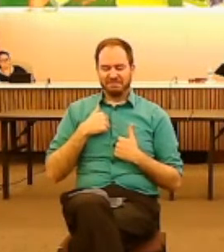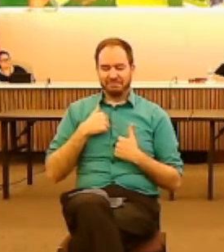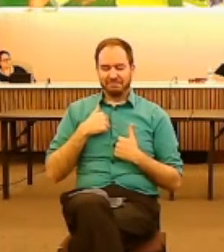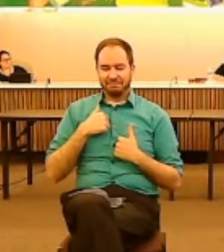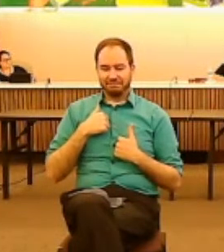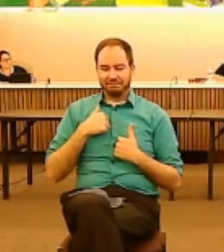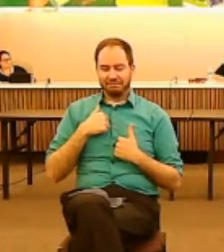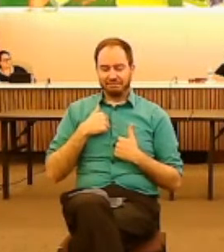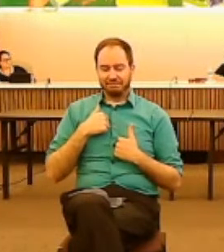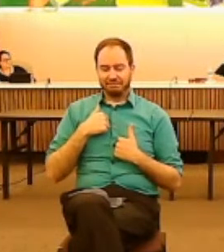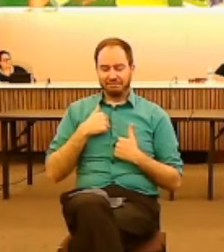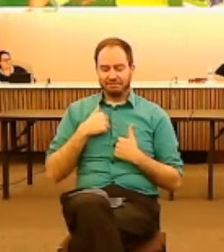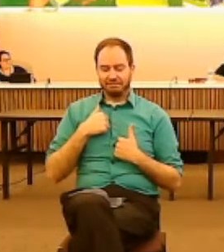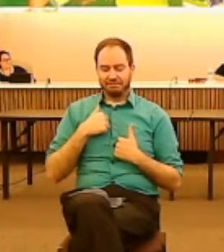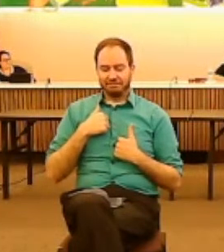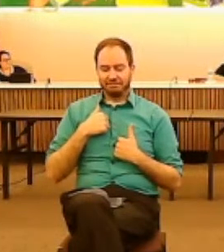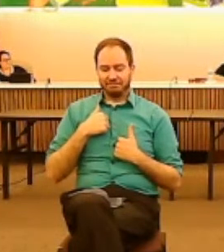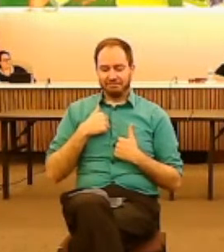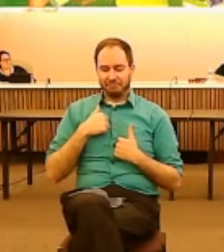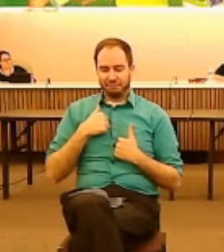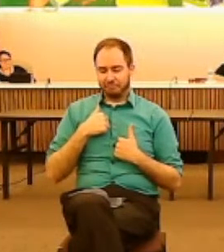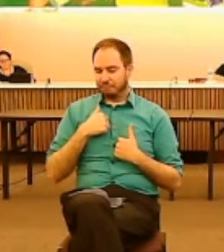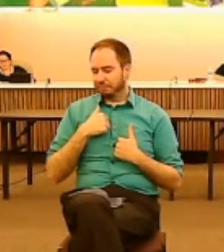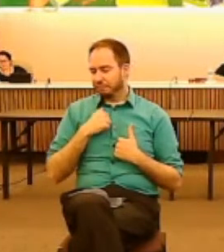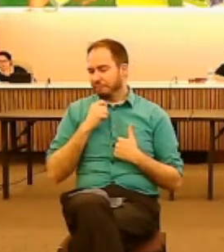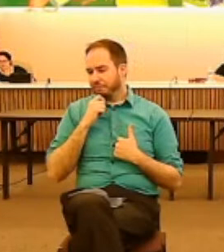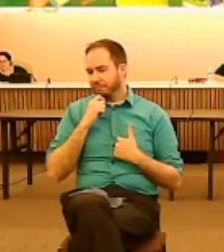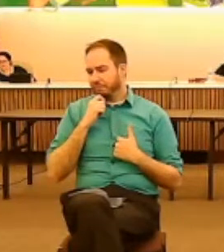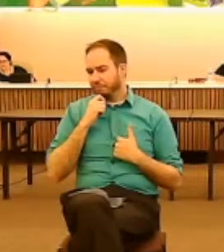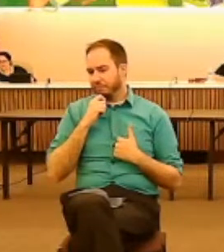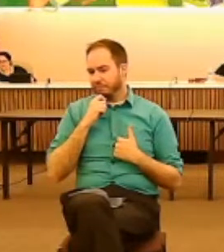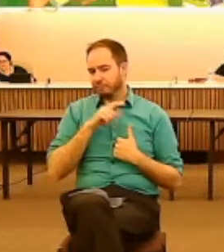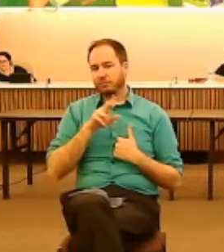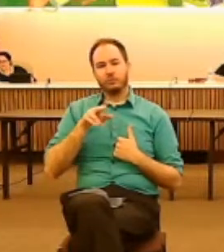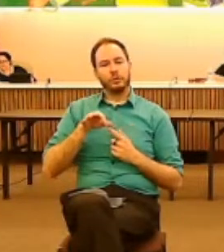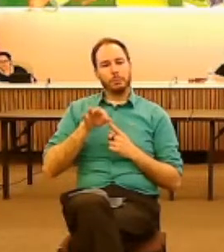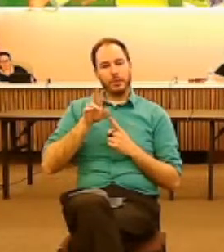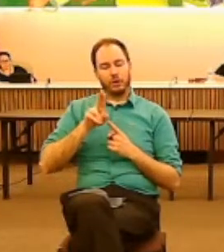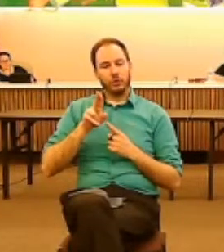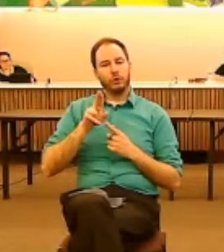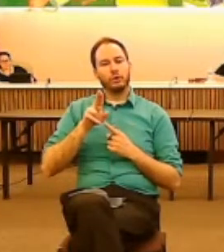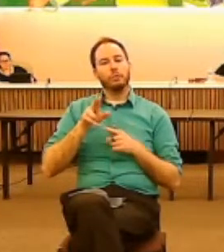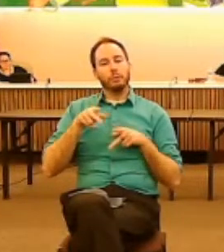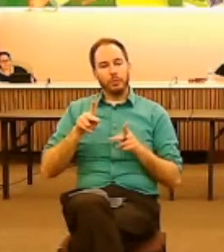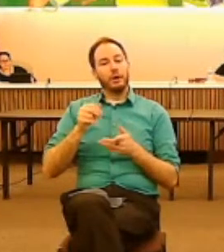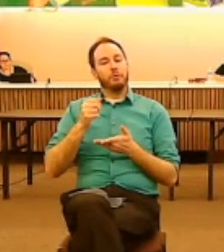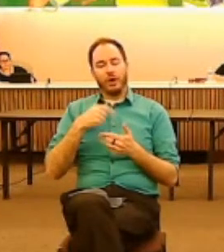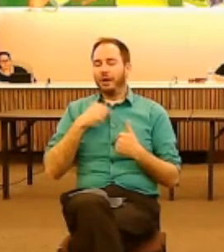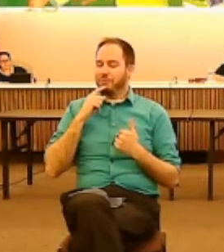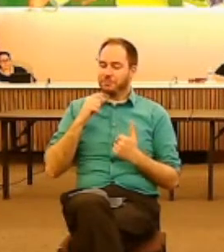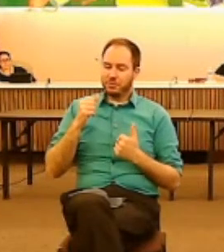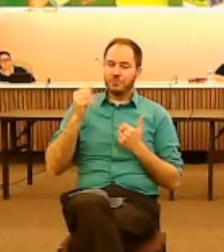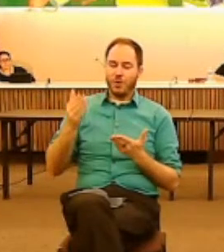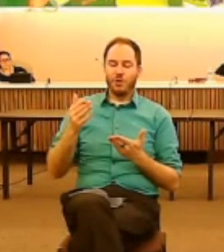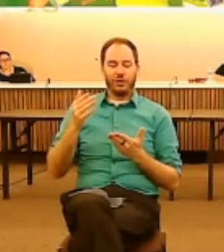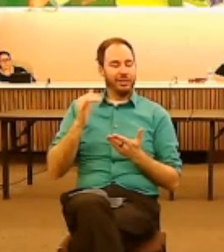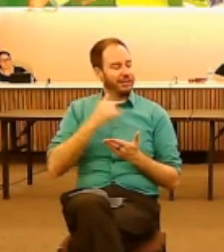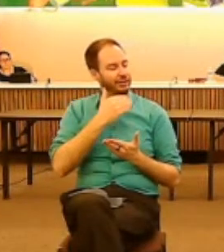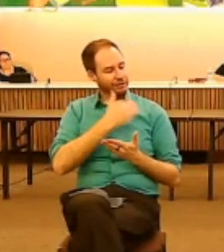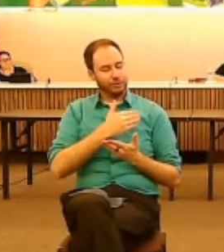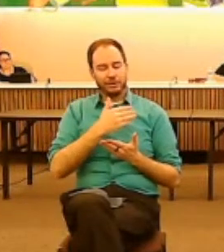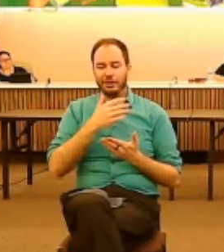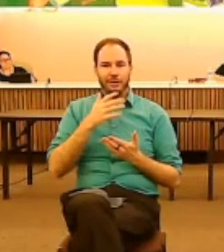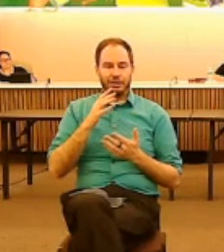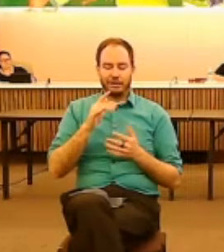Totally lost my track. I'm making a, Approval. I propose that that's what the